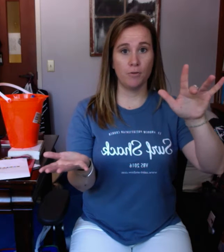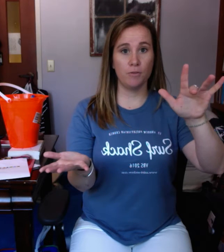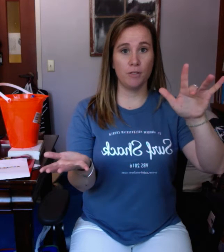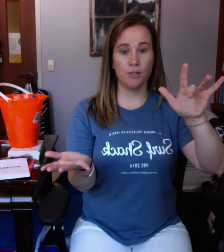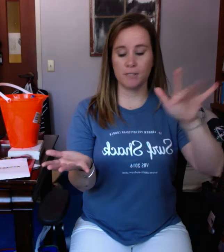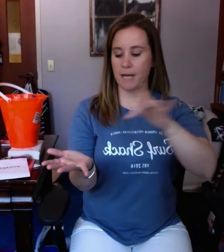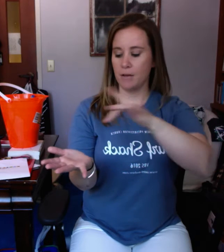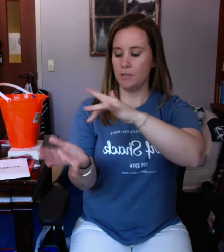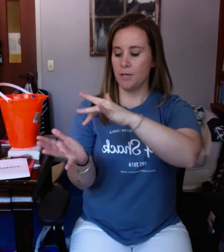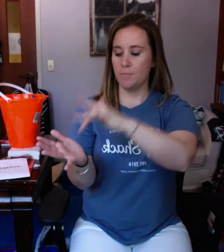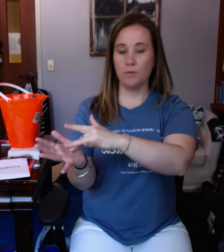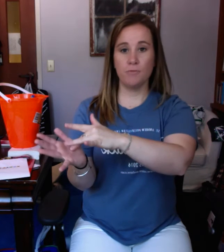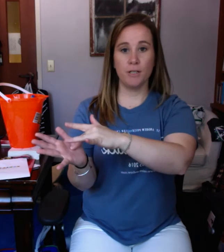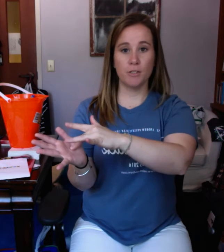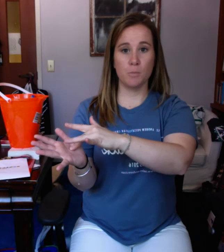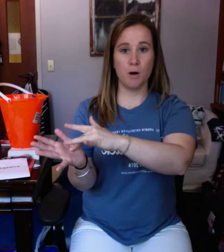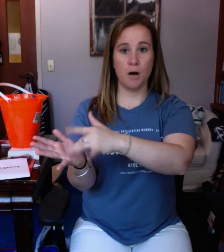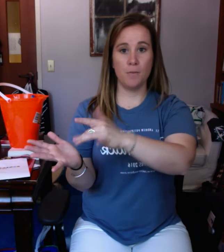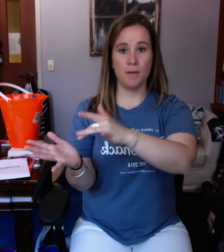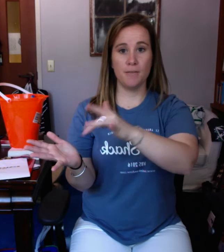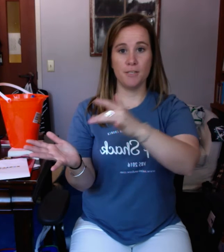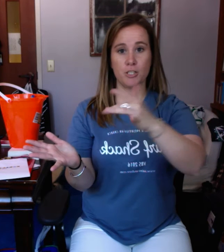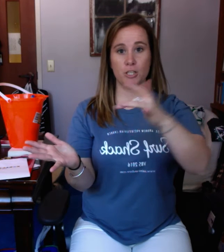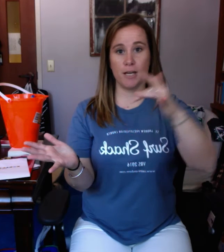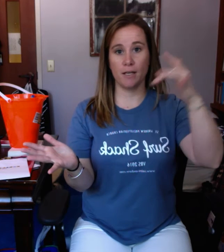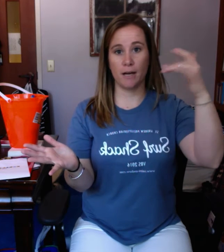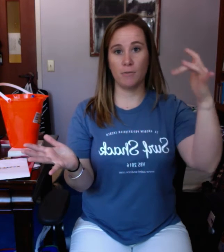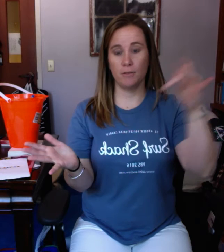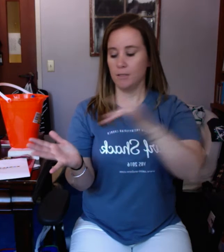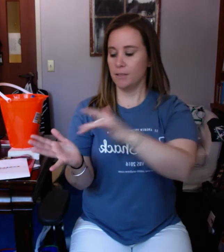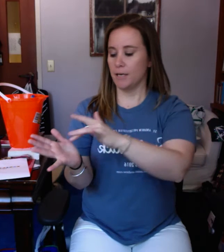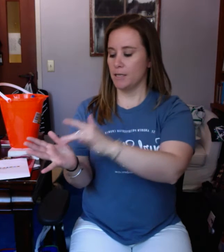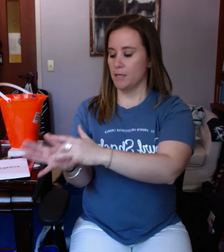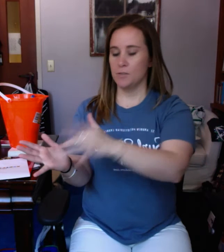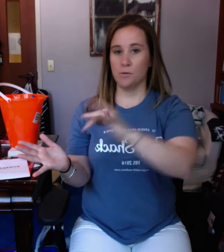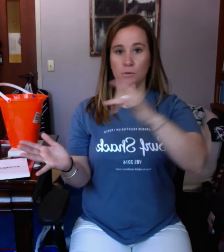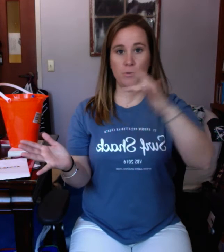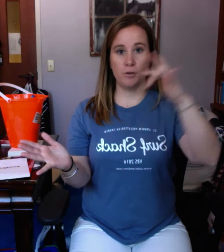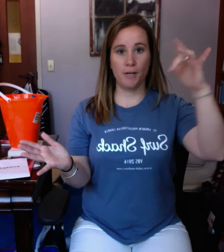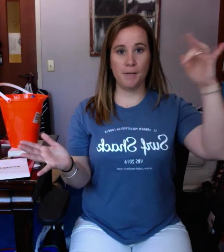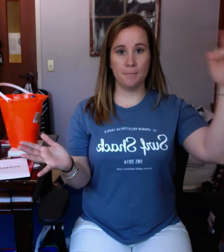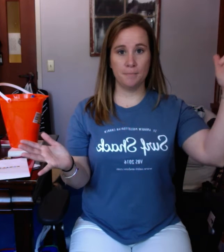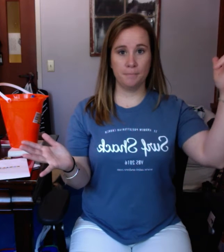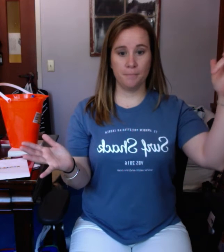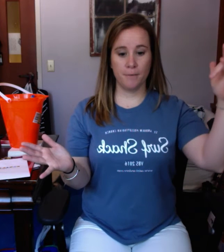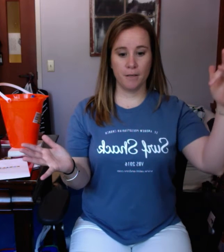finger goes down, middle finger to palm, and then shake it out. Okay? So glory.